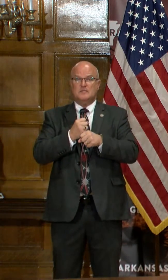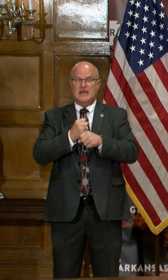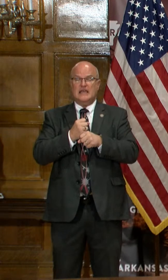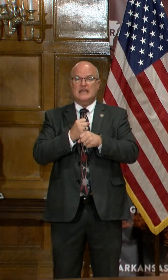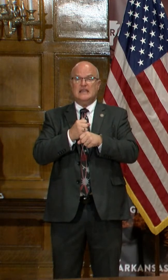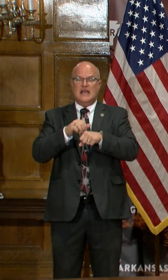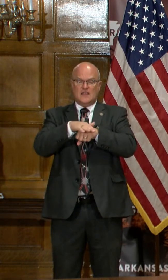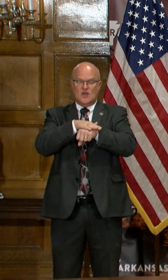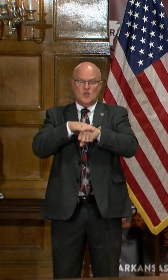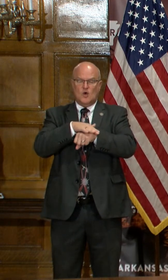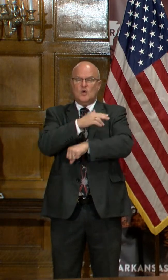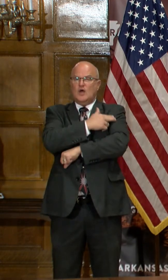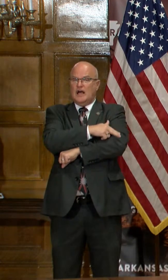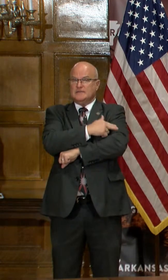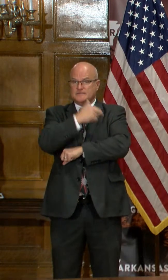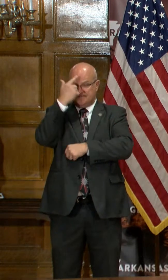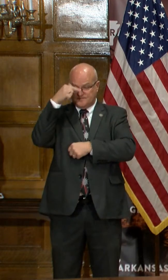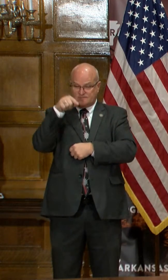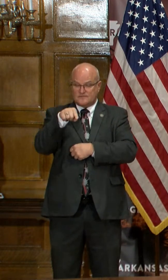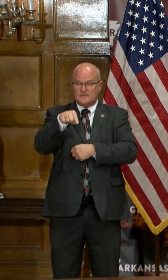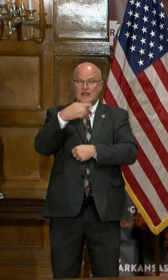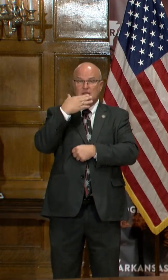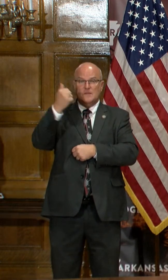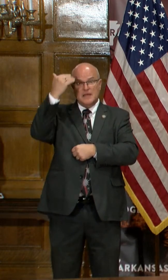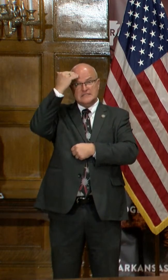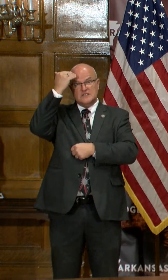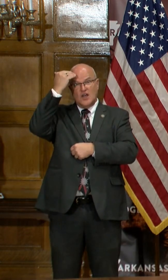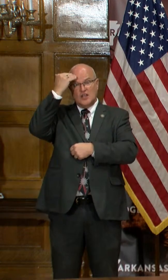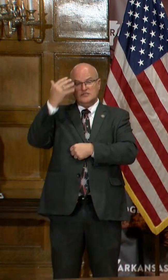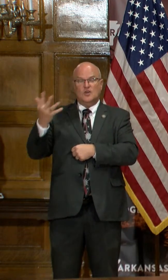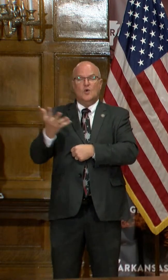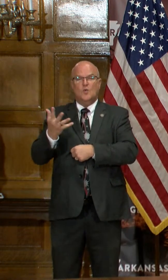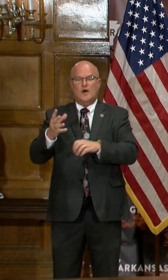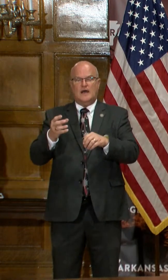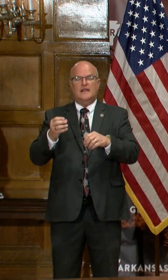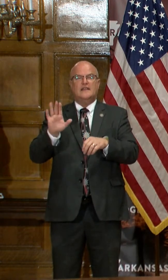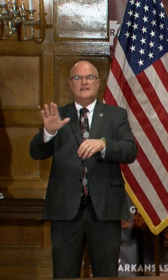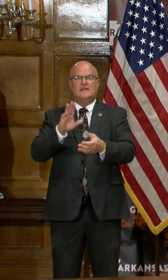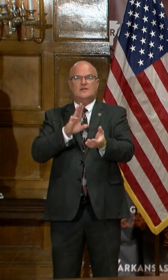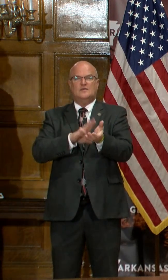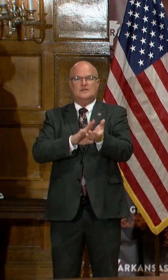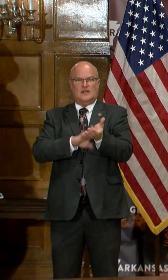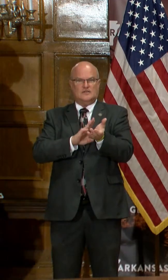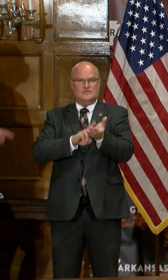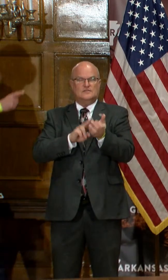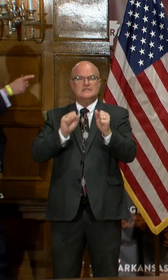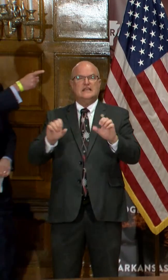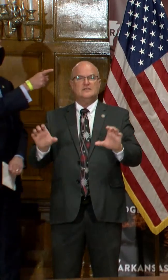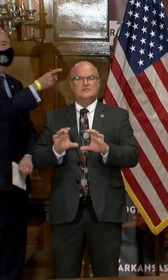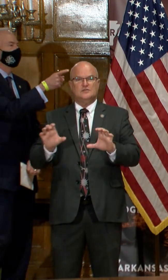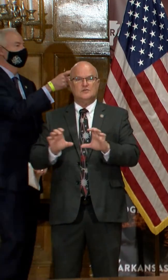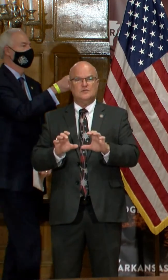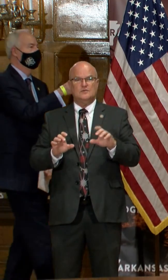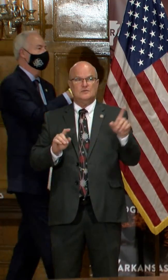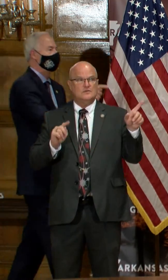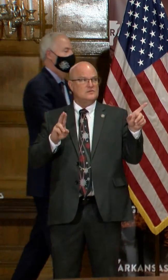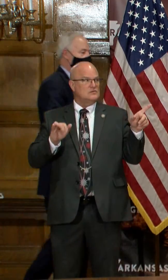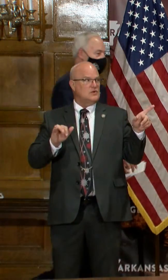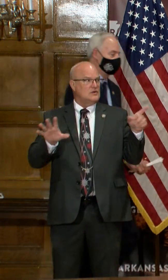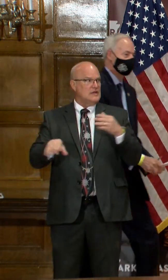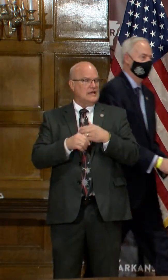at local hospital level because they are going to have the best knowledge of what their providers can do. Troy, do you have anything else